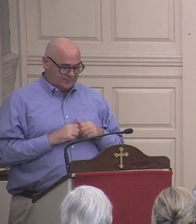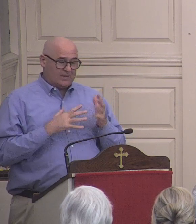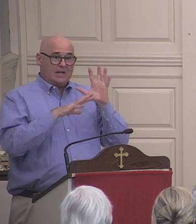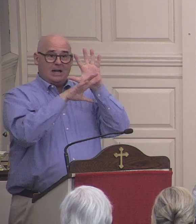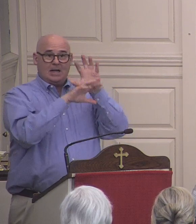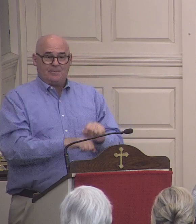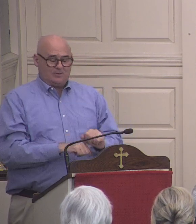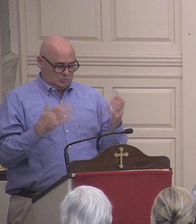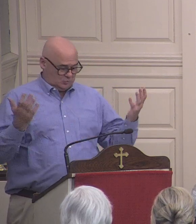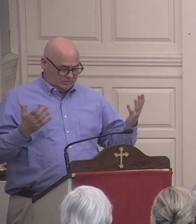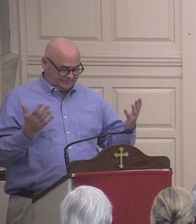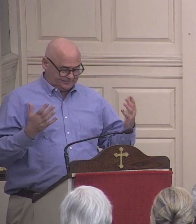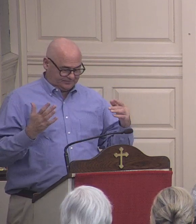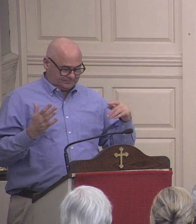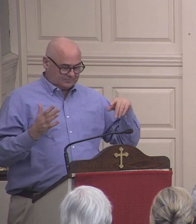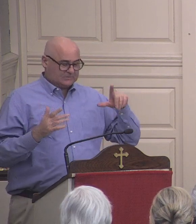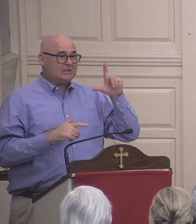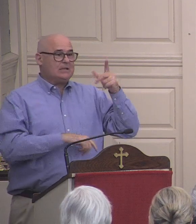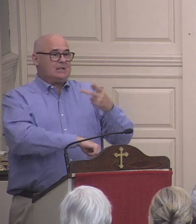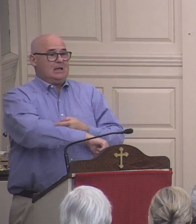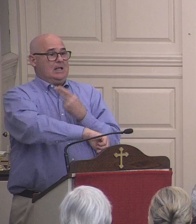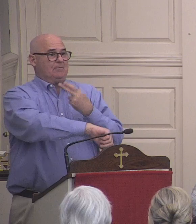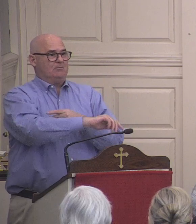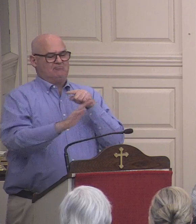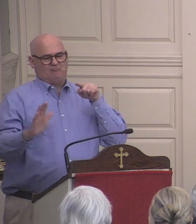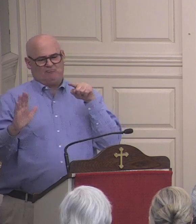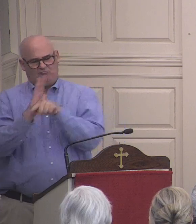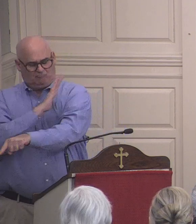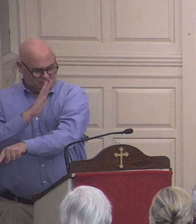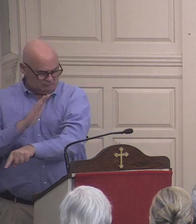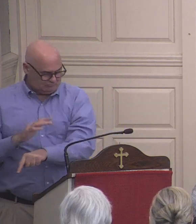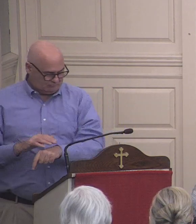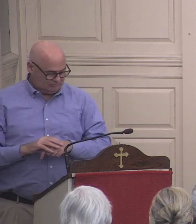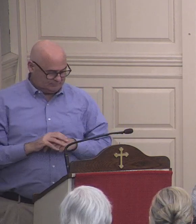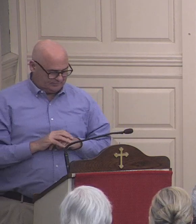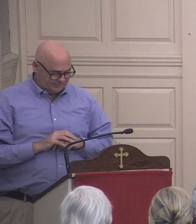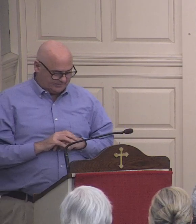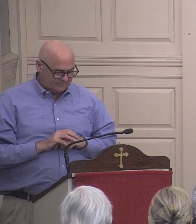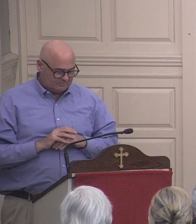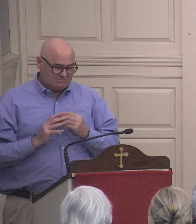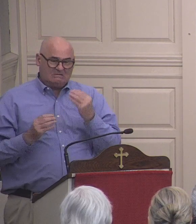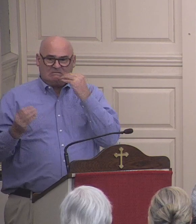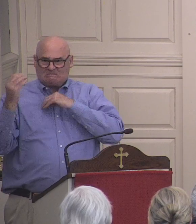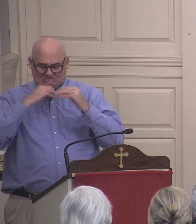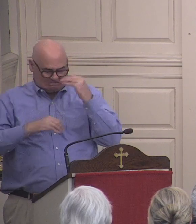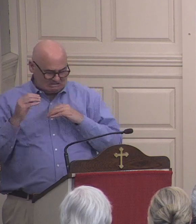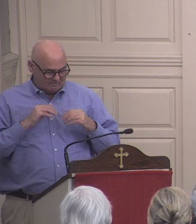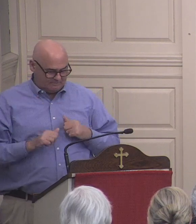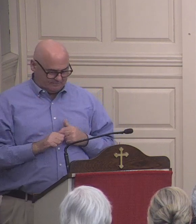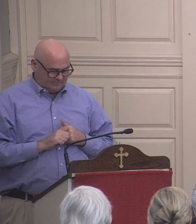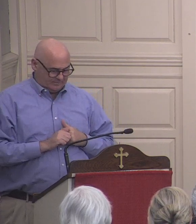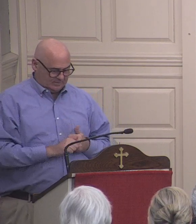On the first day of the Feast of Unleavened Bread, when they sacrificed the Passover lamb,